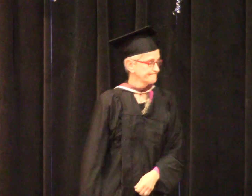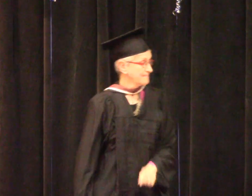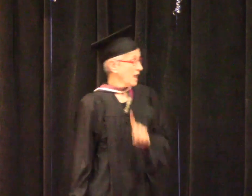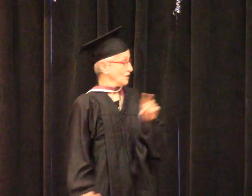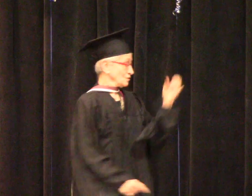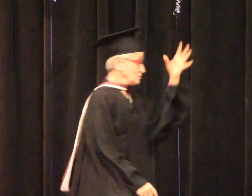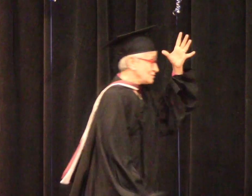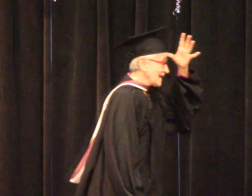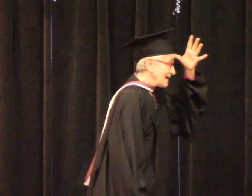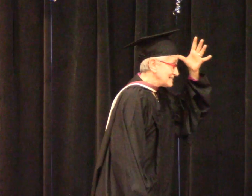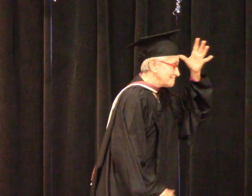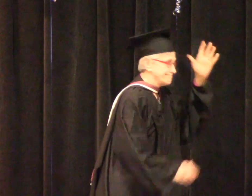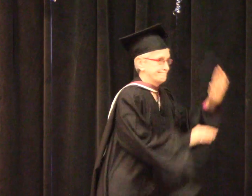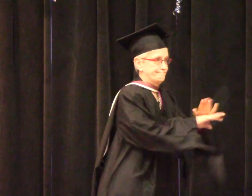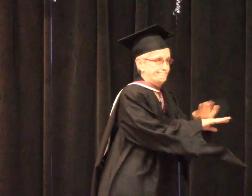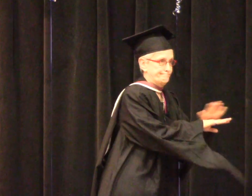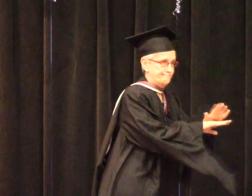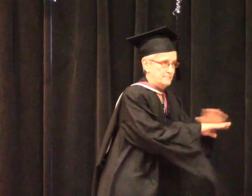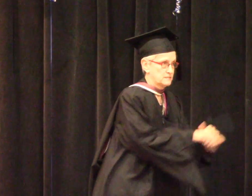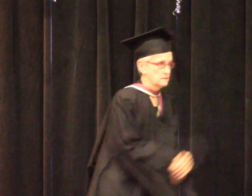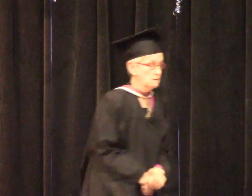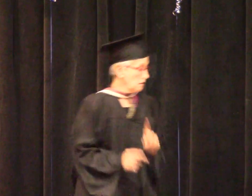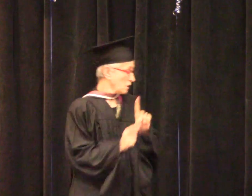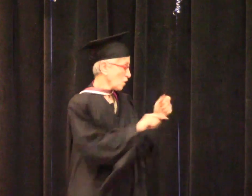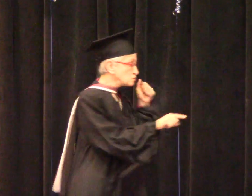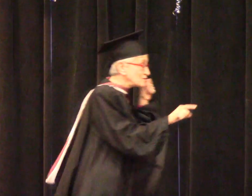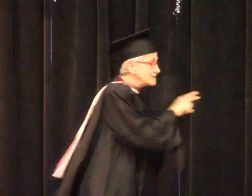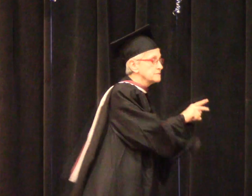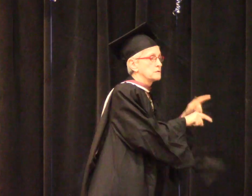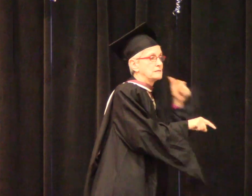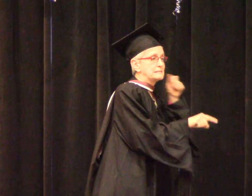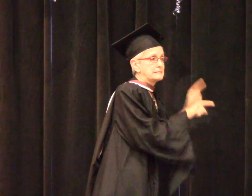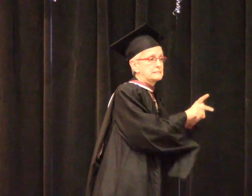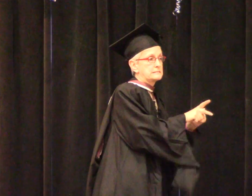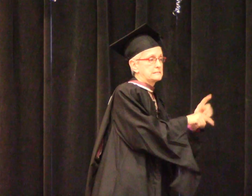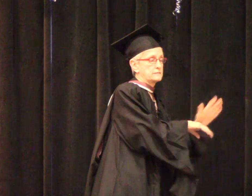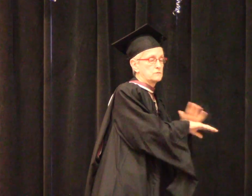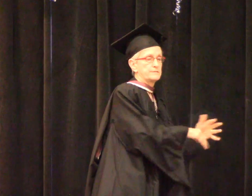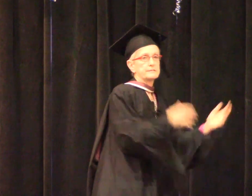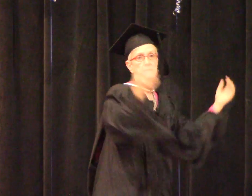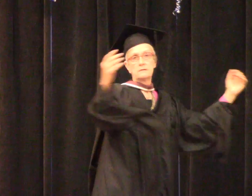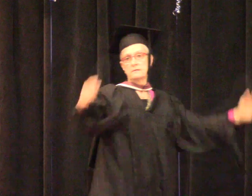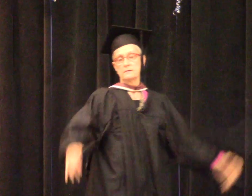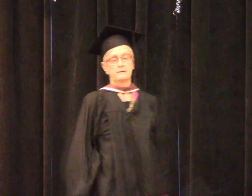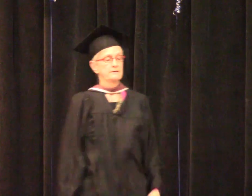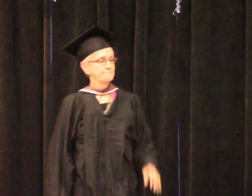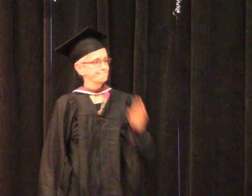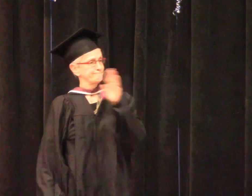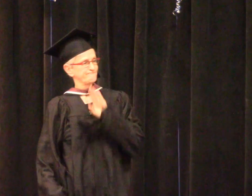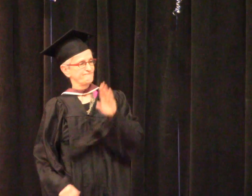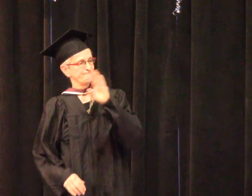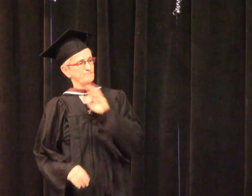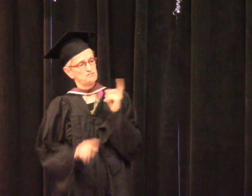to her mother and finds that her mother is busy. Her father, he too is busy, and so is her sister and